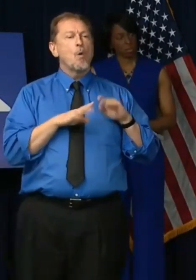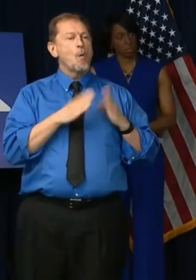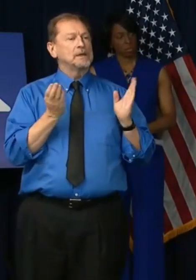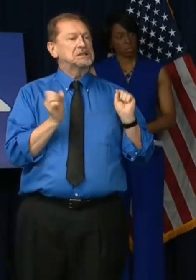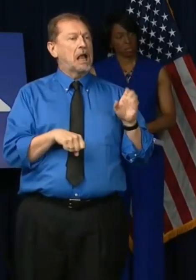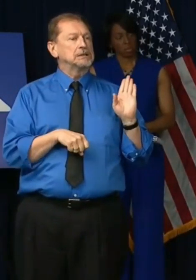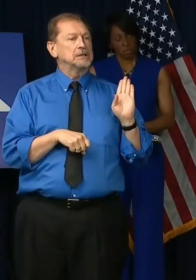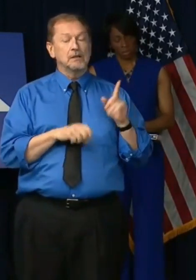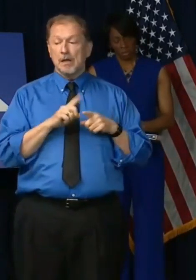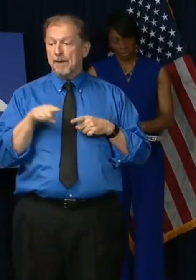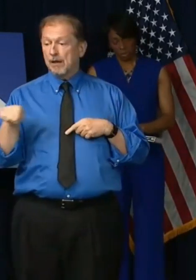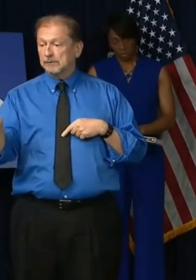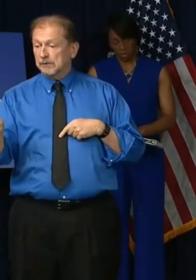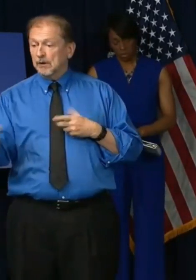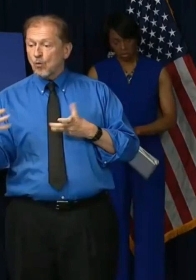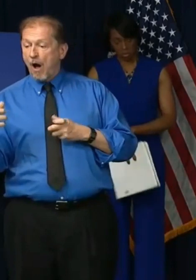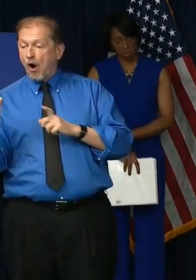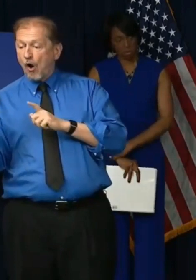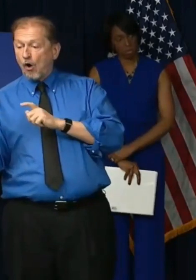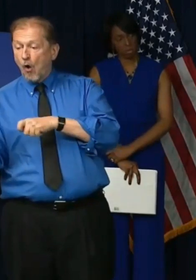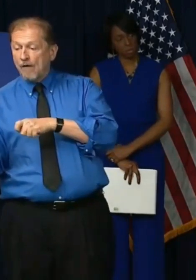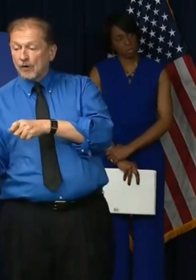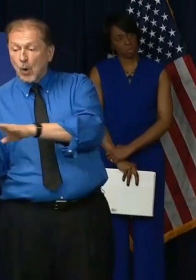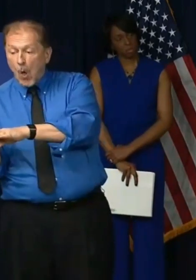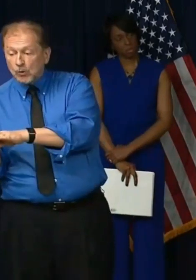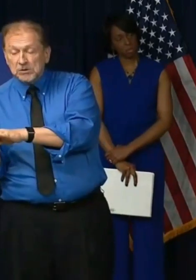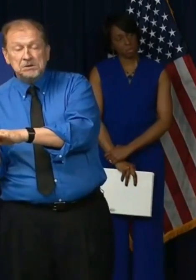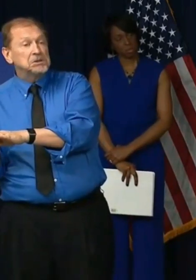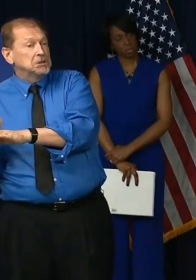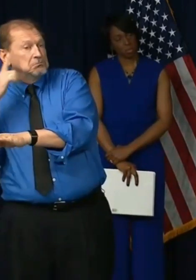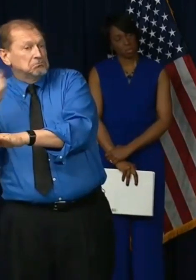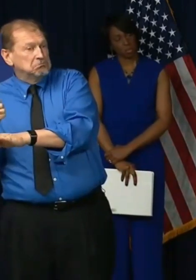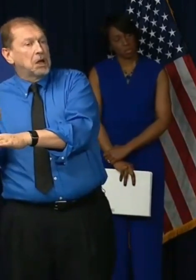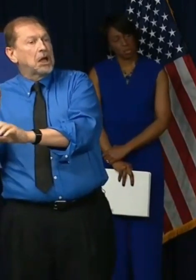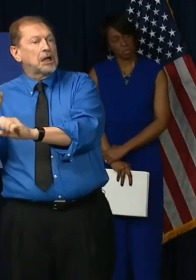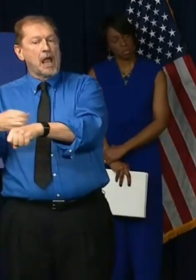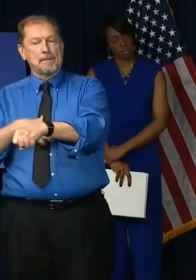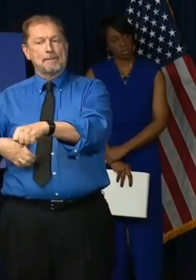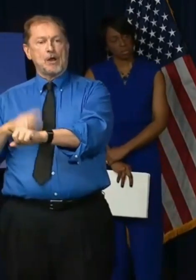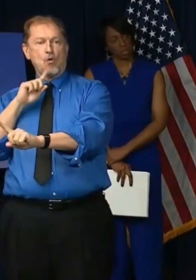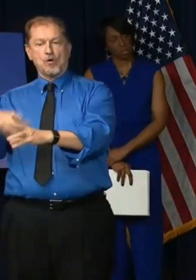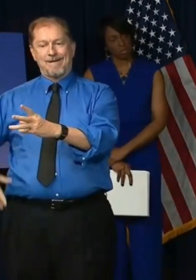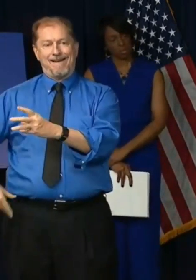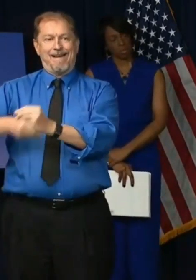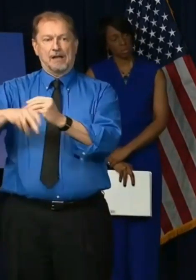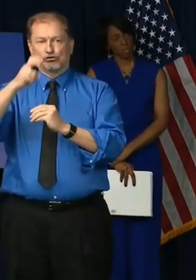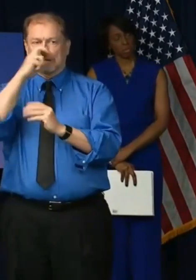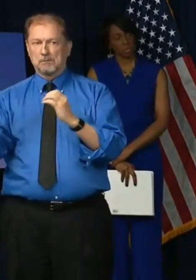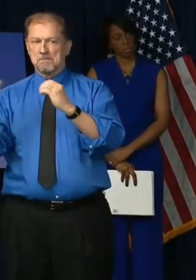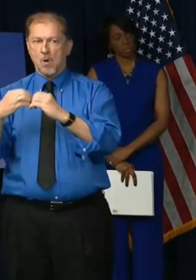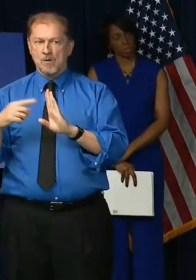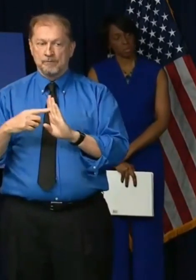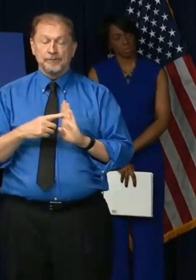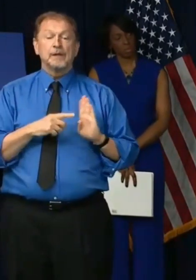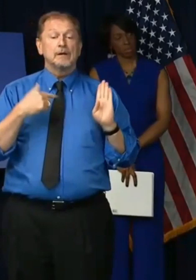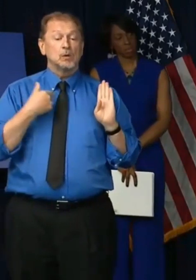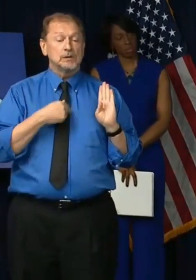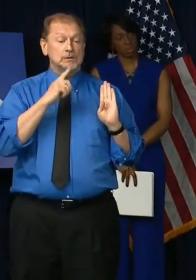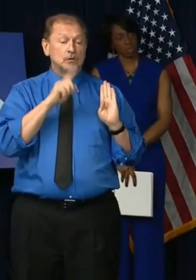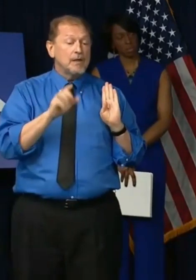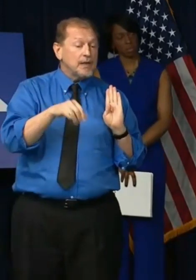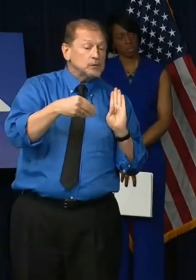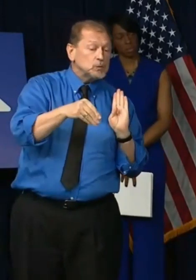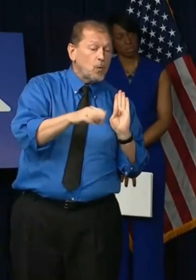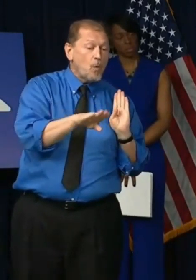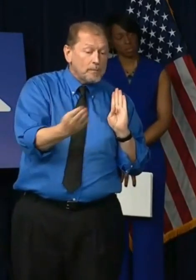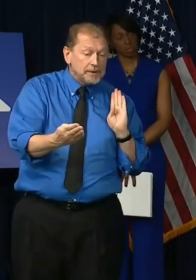said could do curbside pickup, and you've decided that's not safe in your area, or that business isn't safe doing what they're